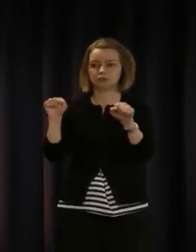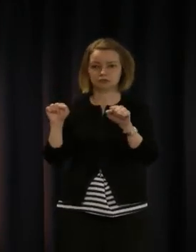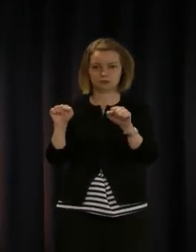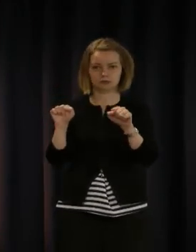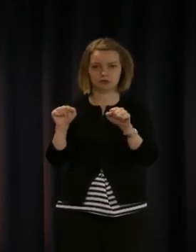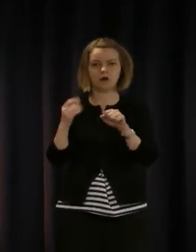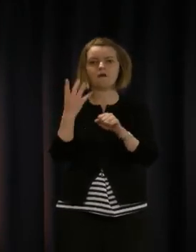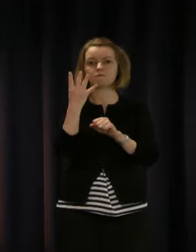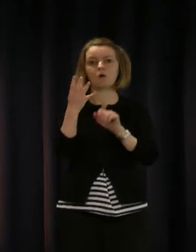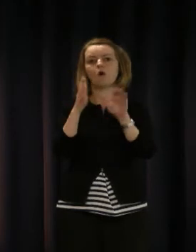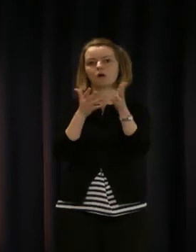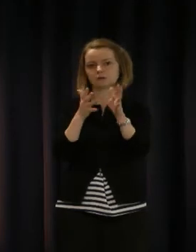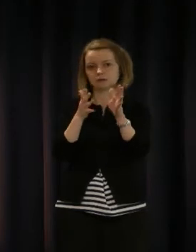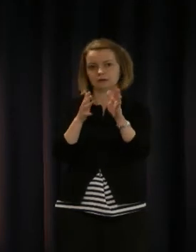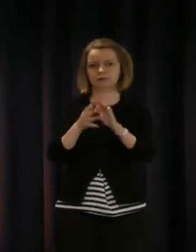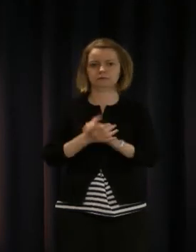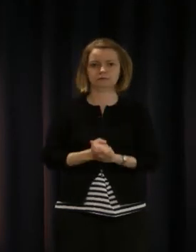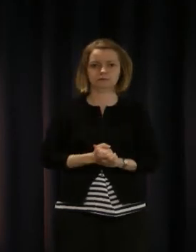those were from Auslan.